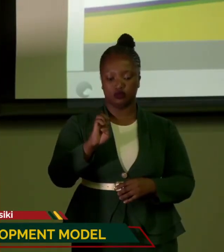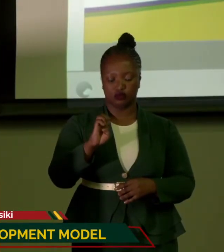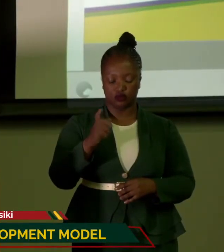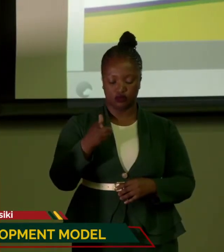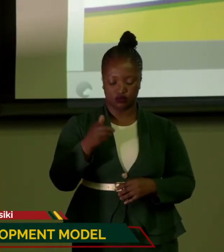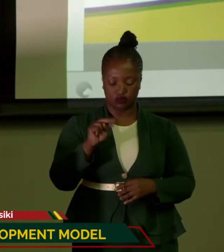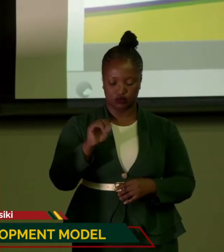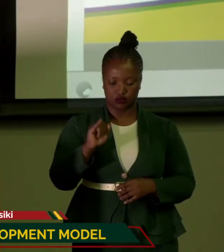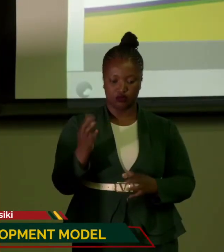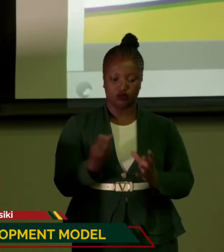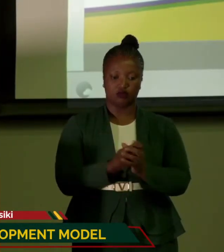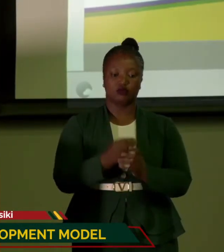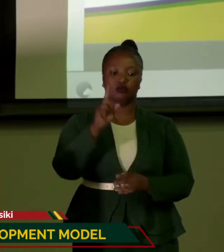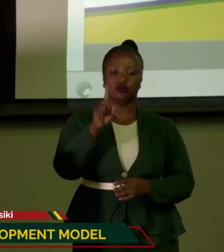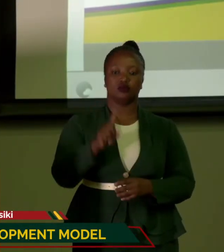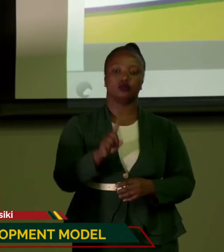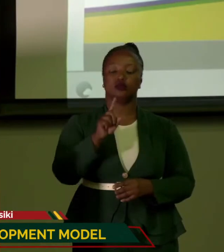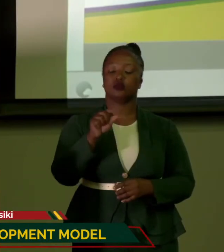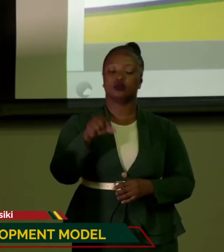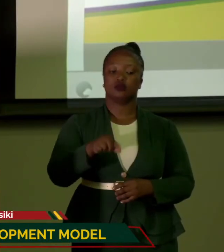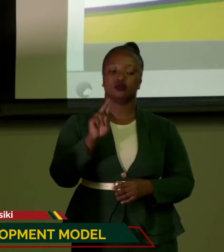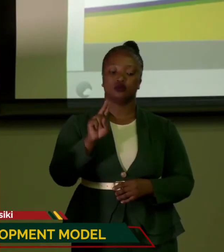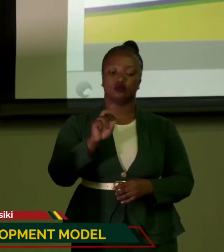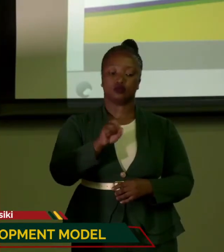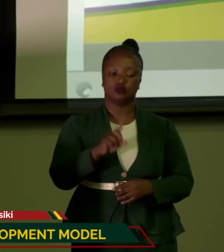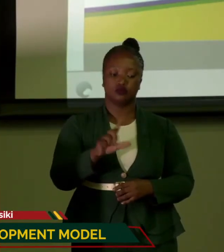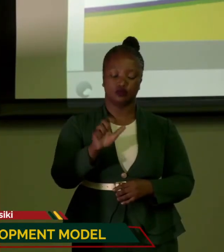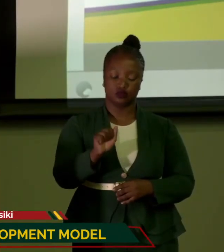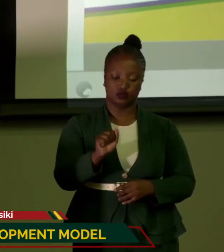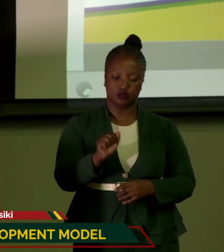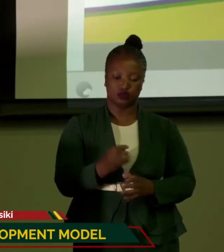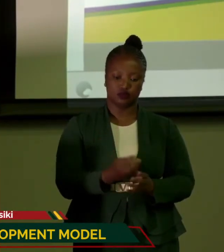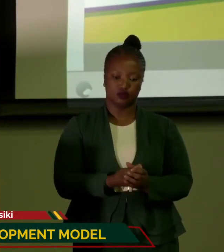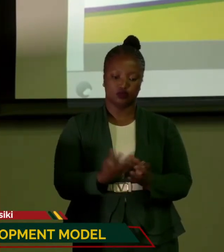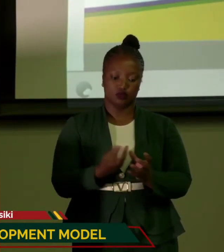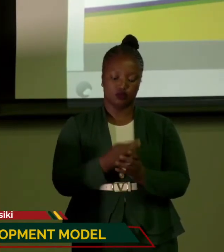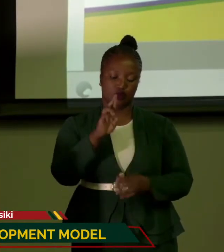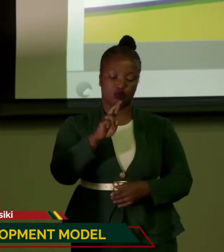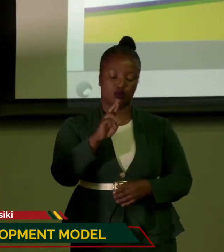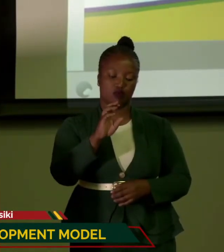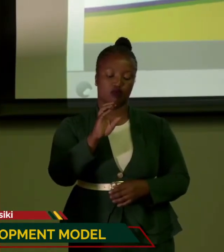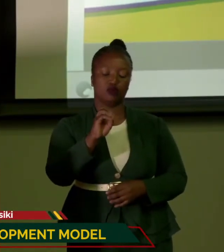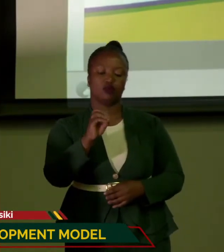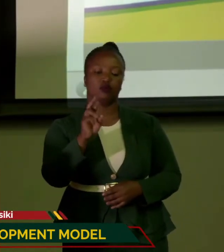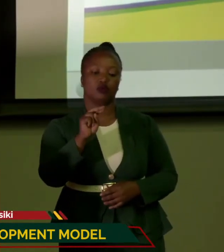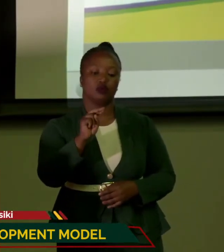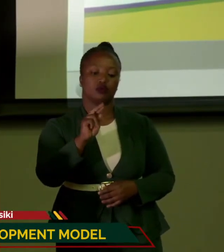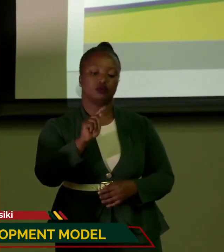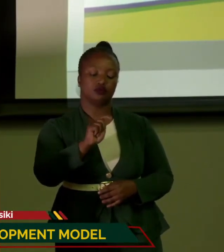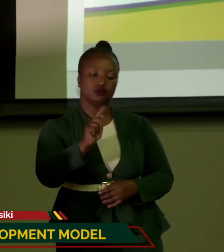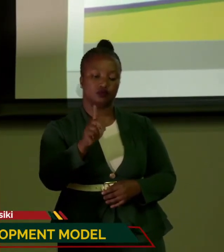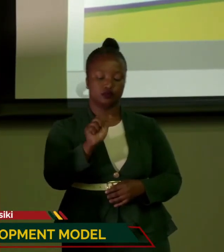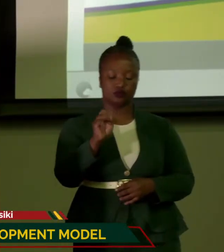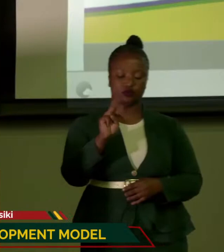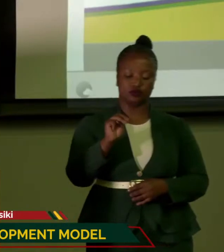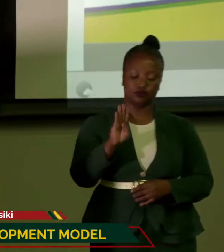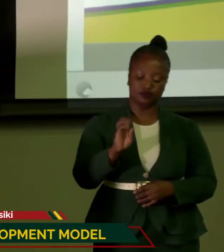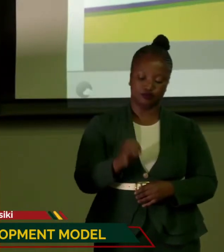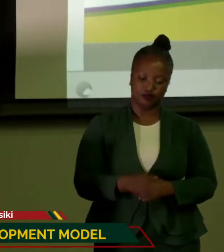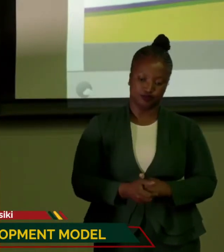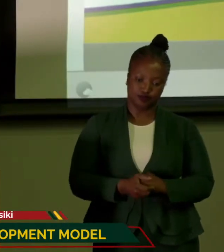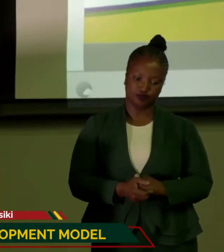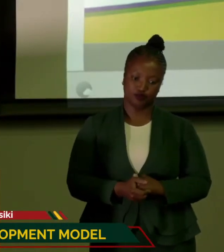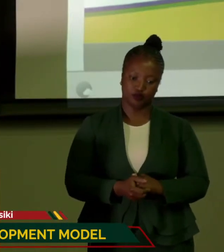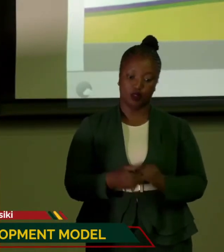then gave a by the district municipality, OR Tambo Mawayo. But key to what